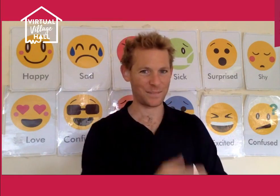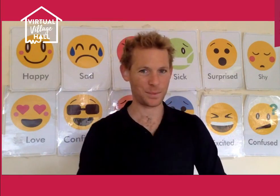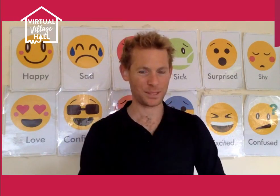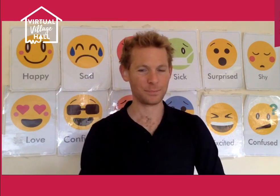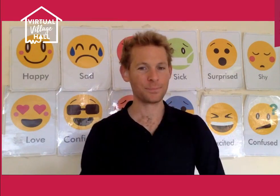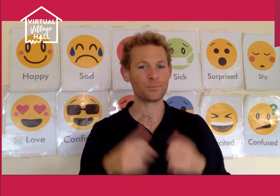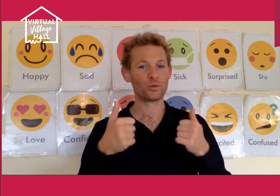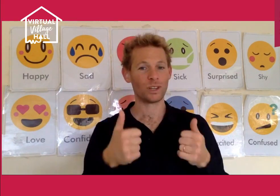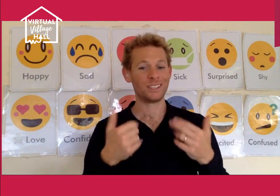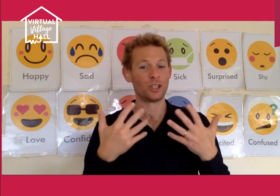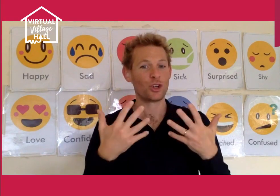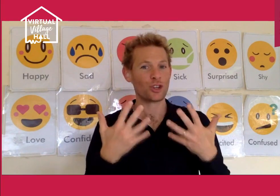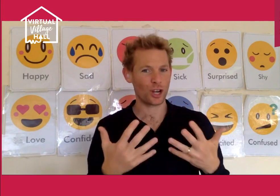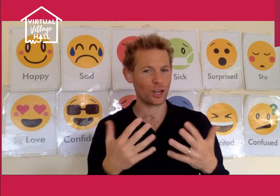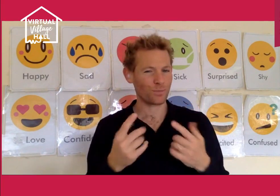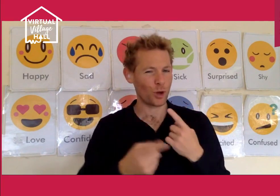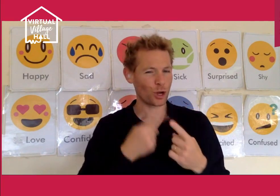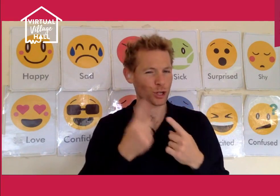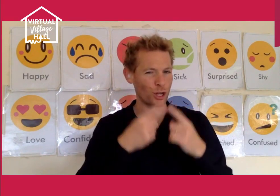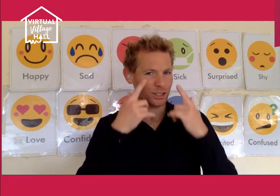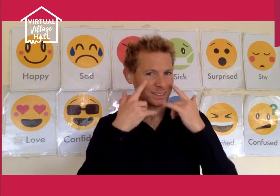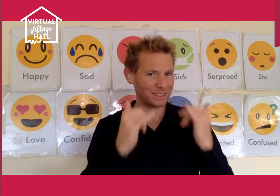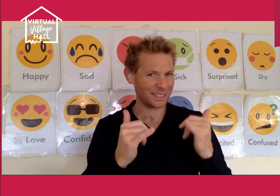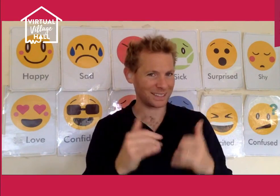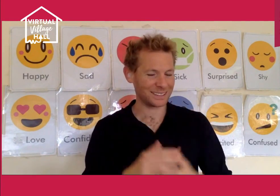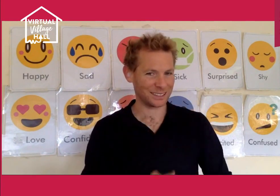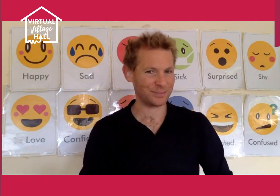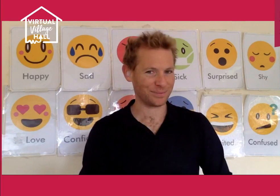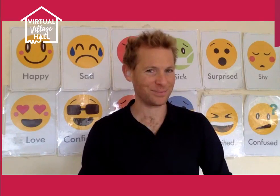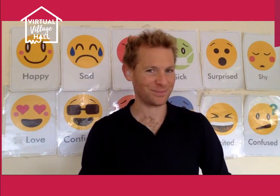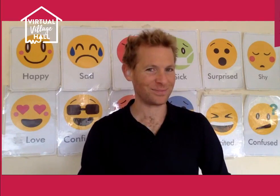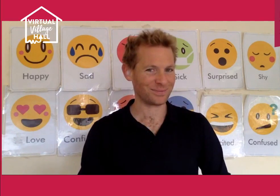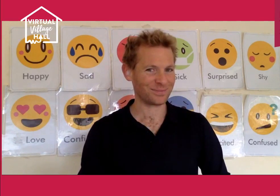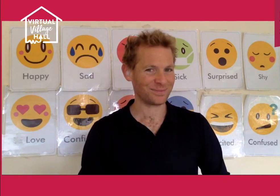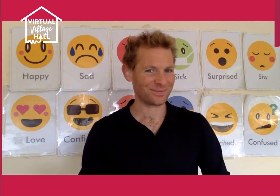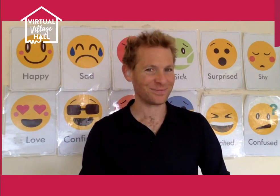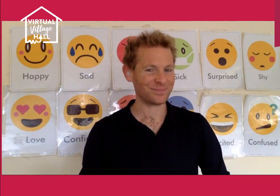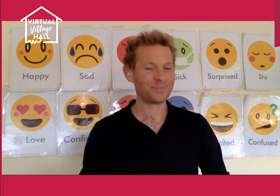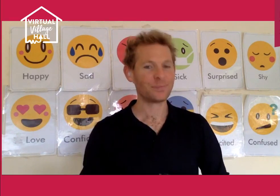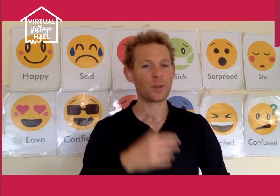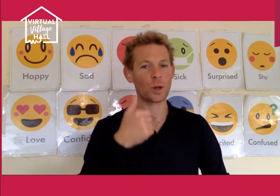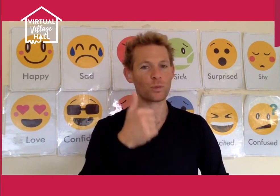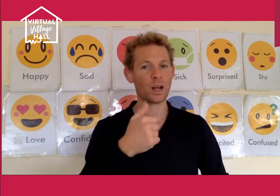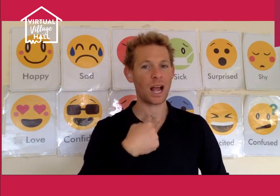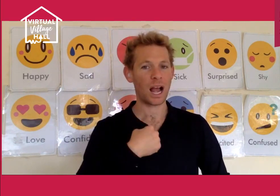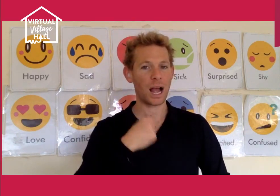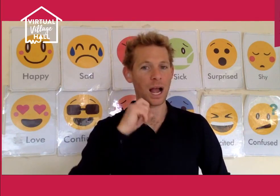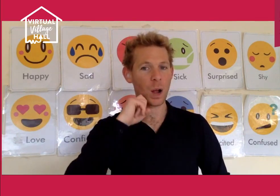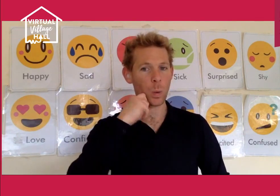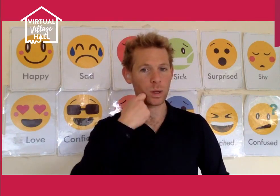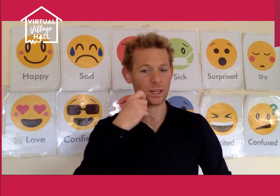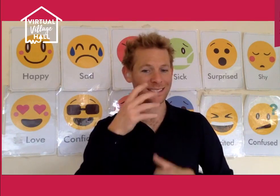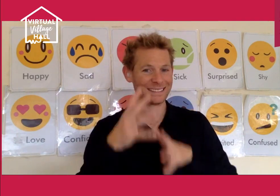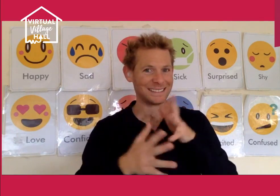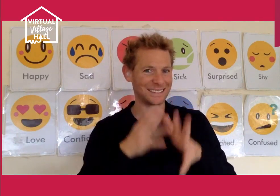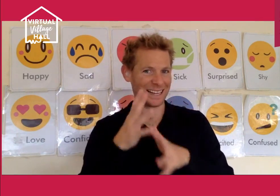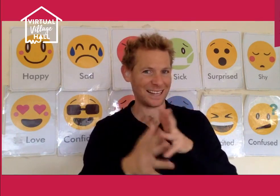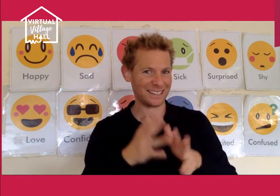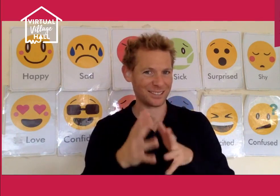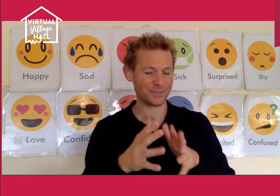Okay, well done, everyone. Great. So now I've got another test. All right, I am going